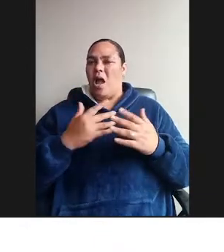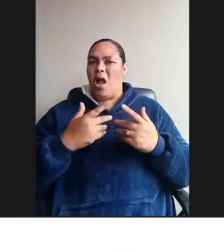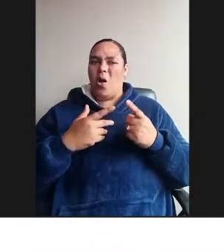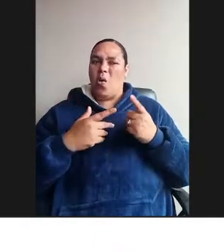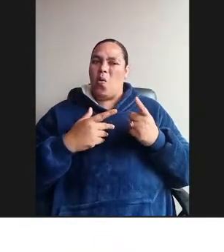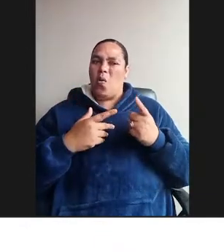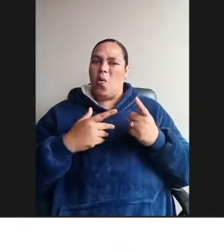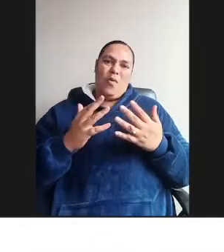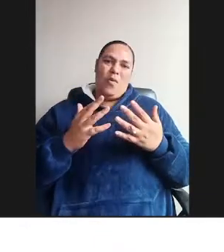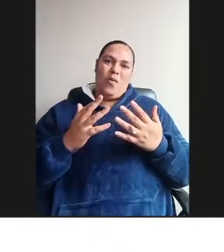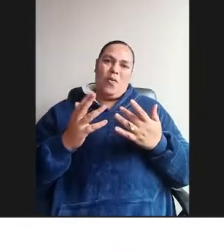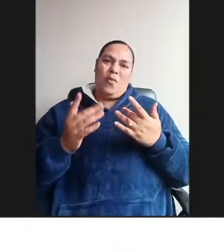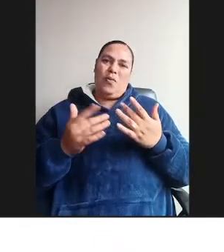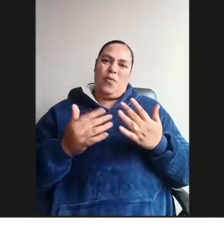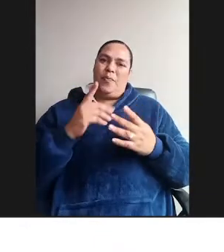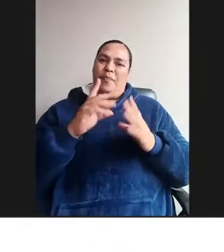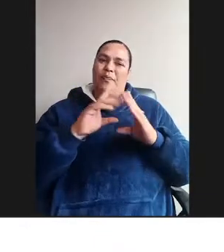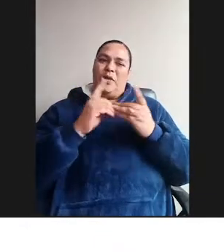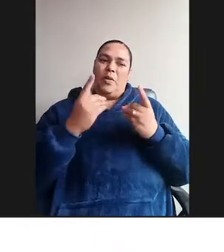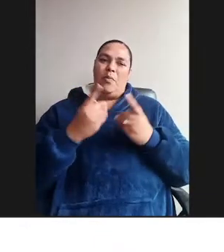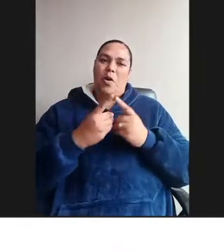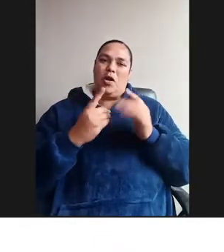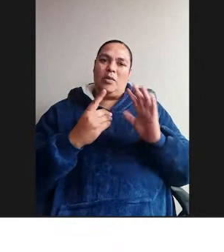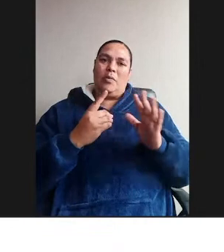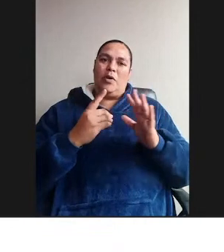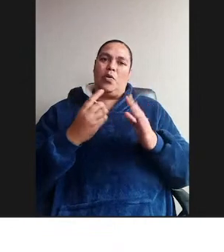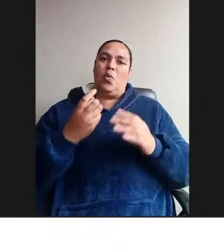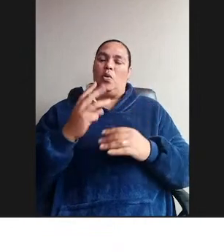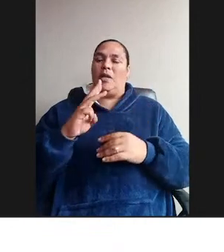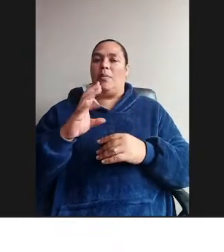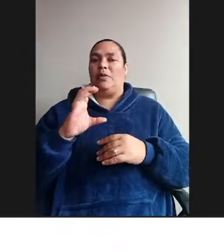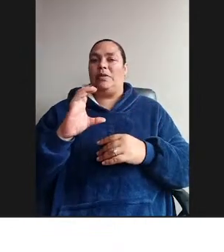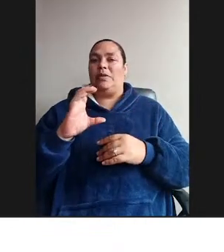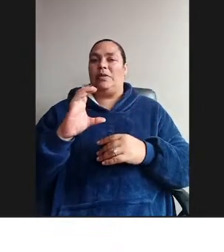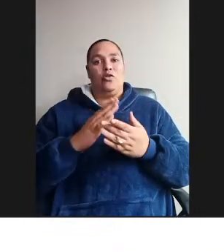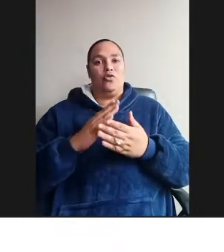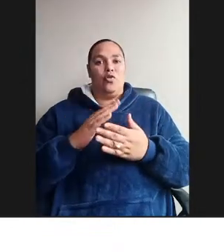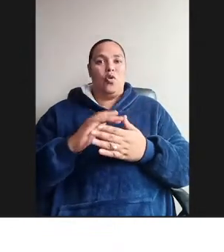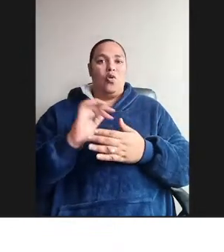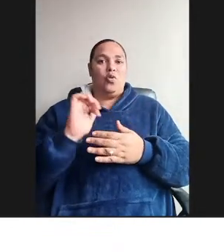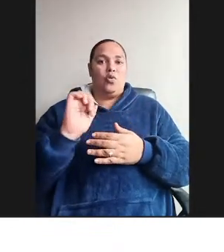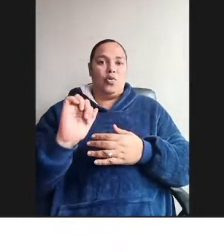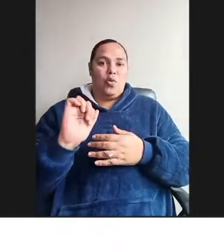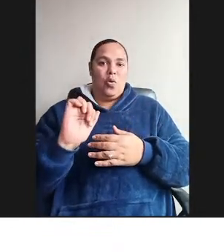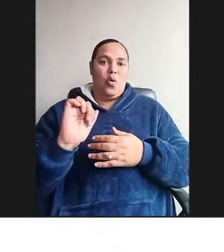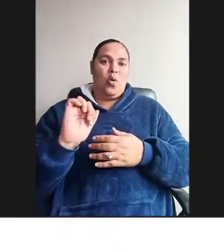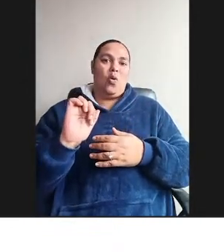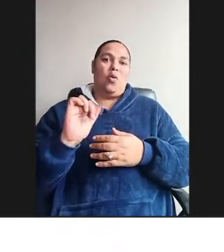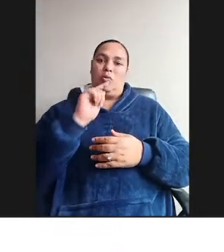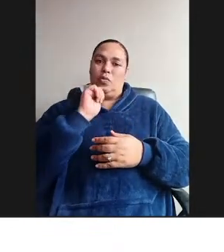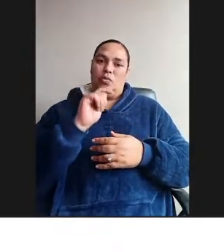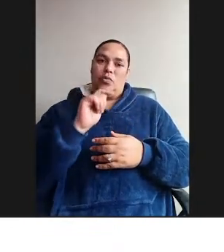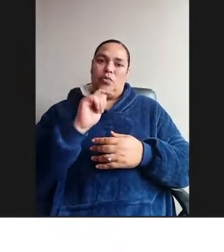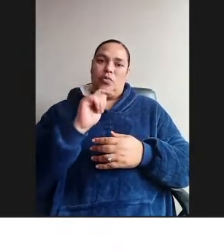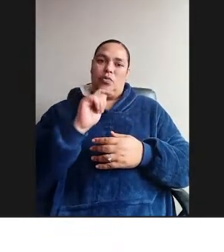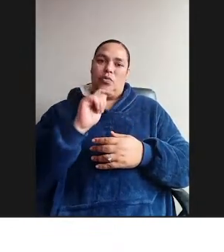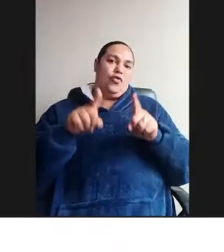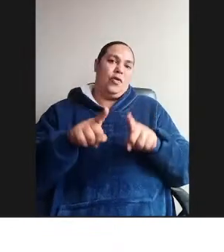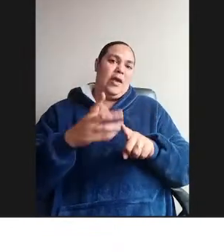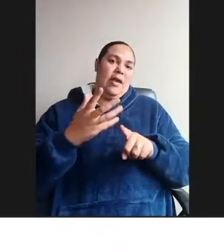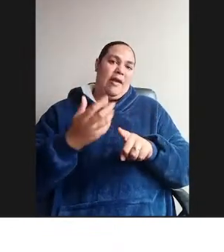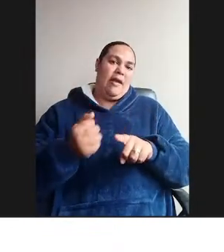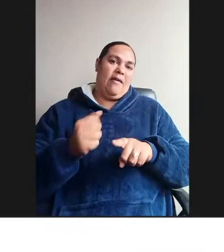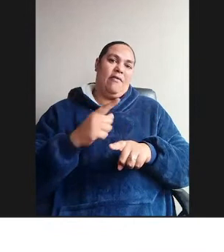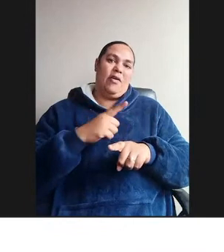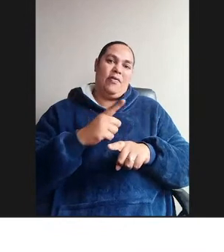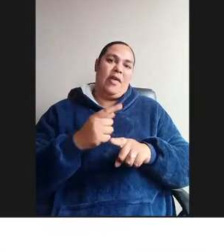the department or WCPP make sure that the CDWs we have in the agreement, they activate,